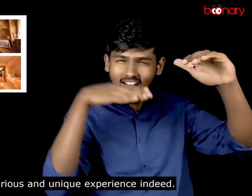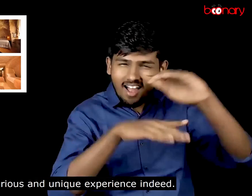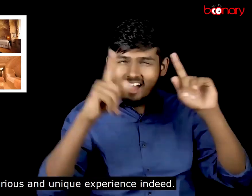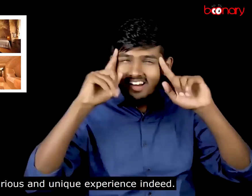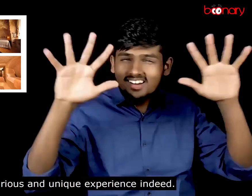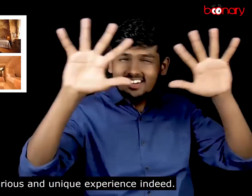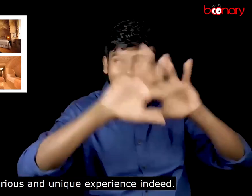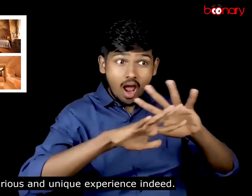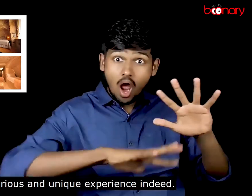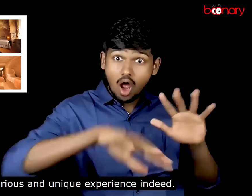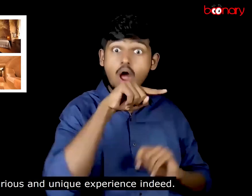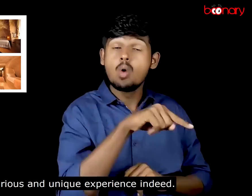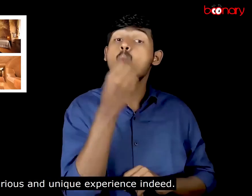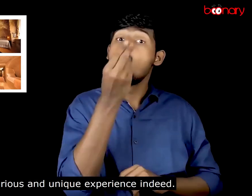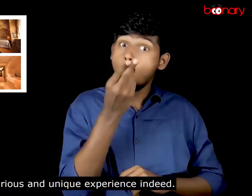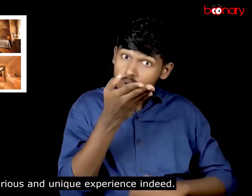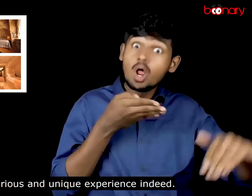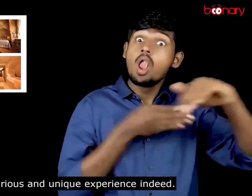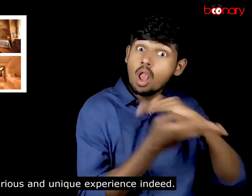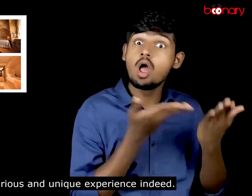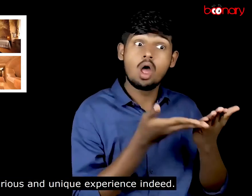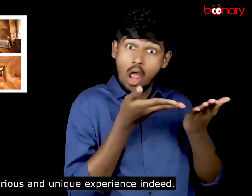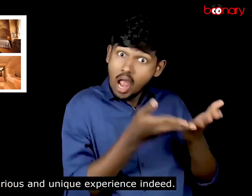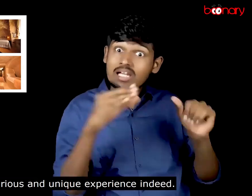A luxurious and unique experience indeed.